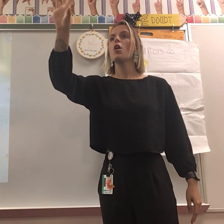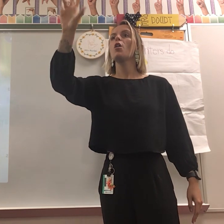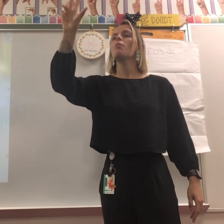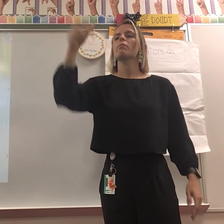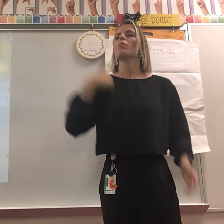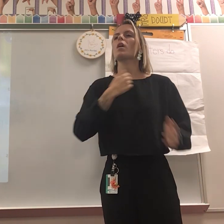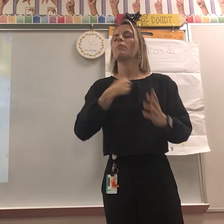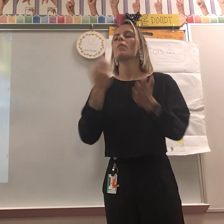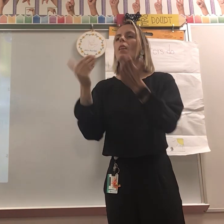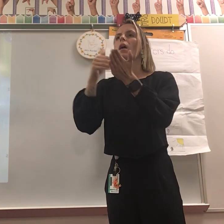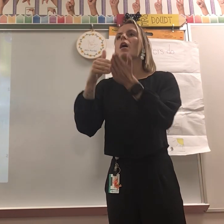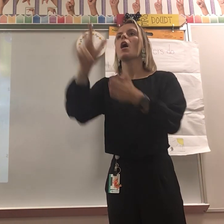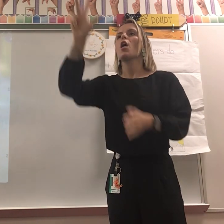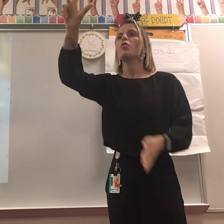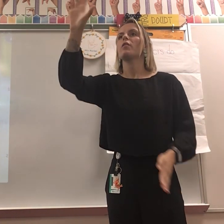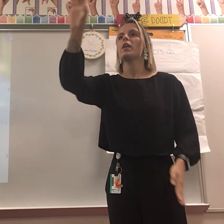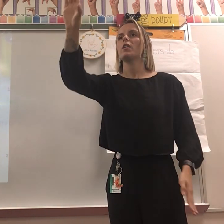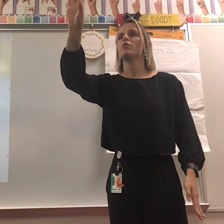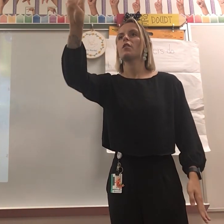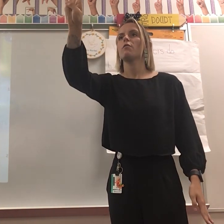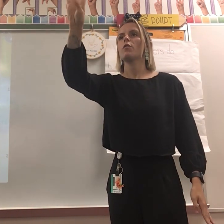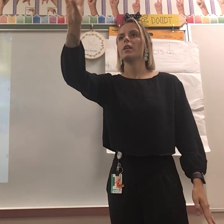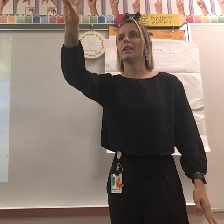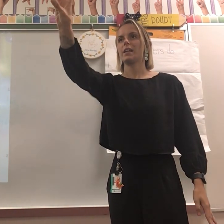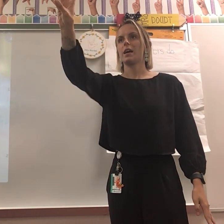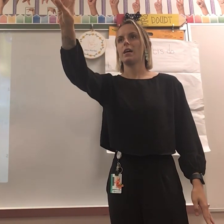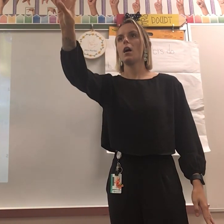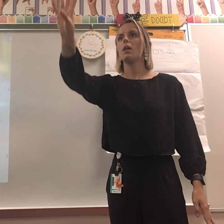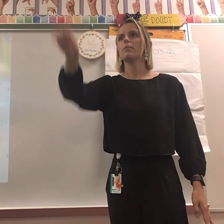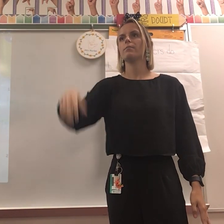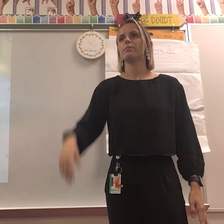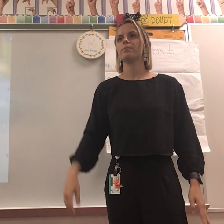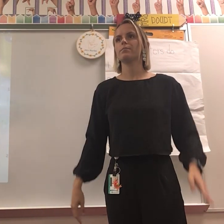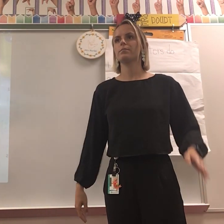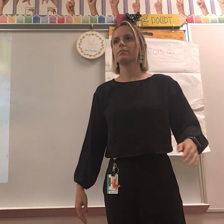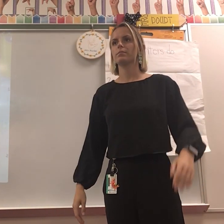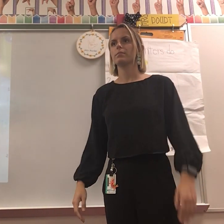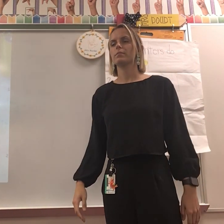Jordan's ready. Oh, I didn't say. 354.